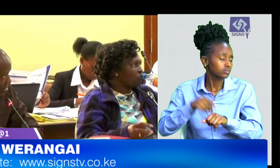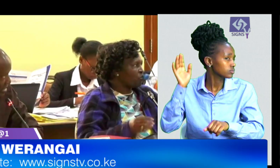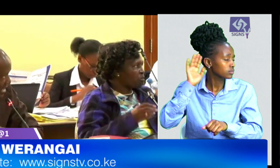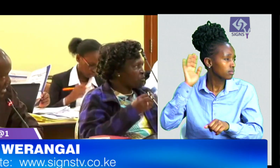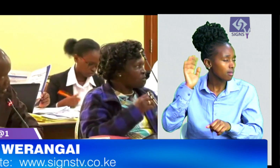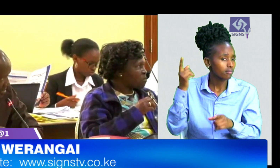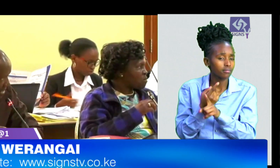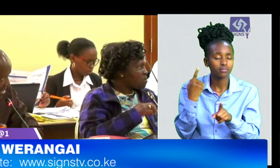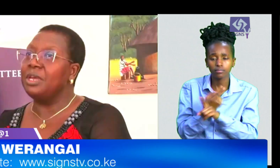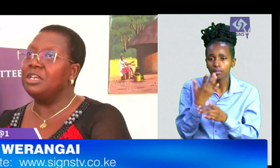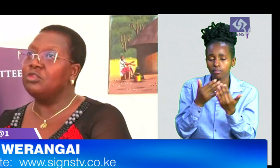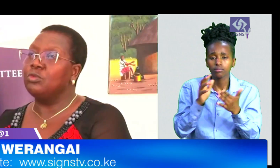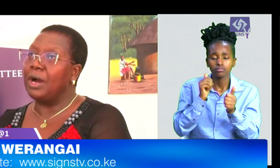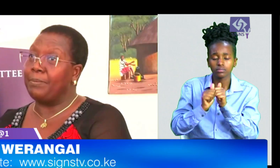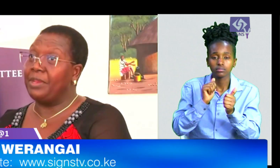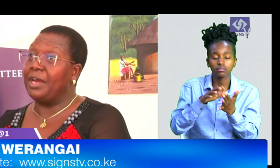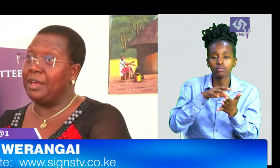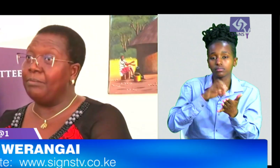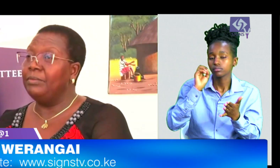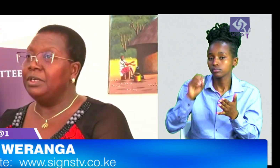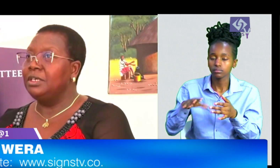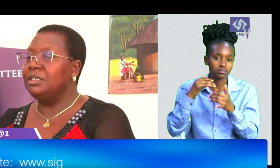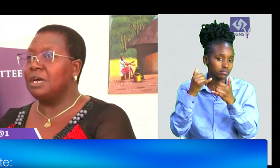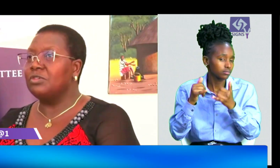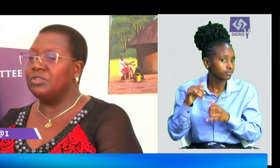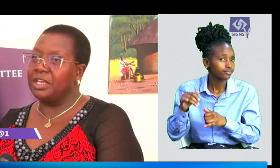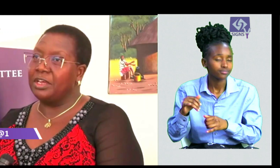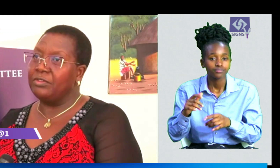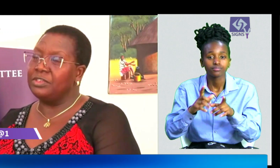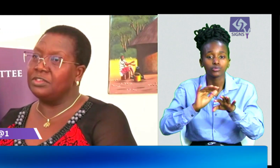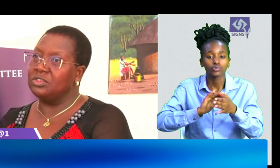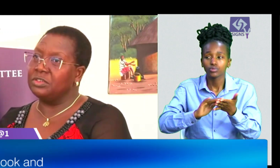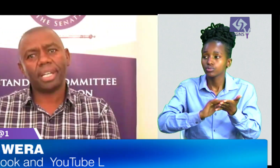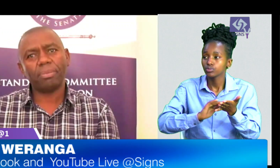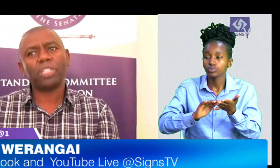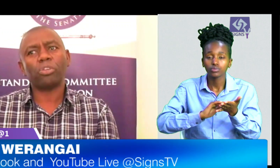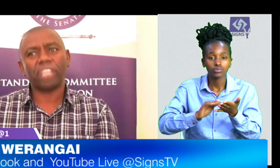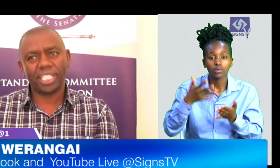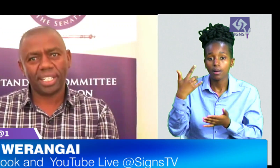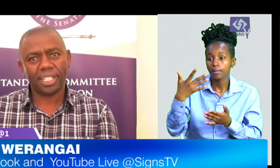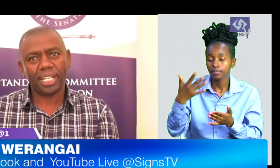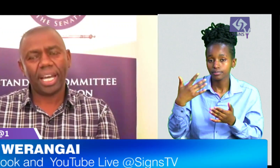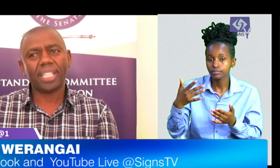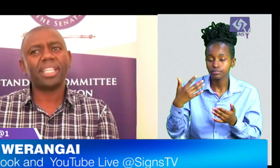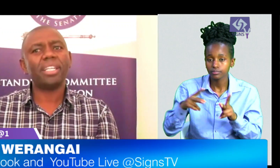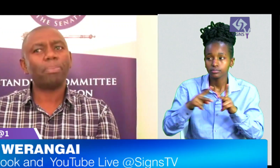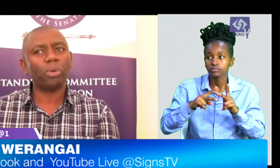over 100,000. The ministry may need to up their game in terms of taking care of these children. Government of Kenya has taken